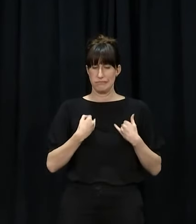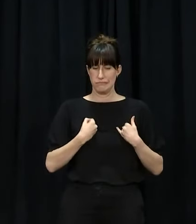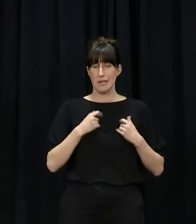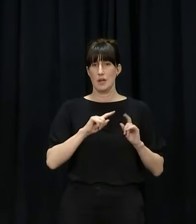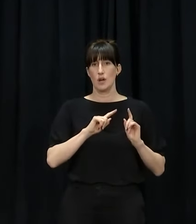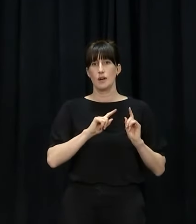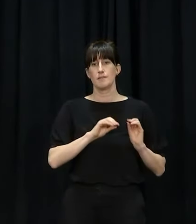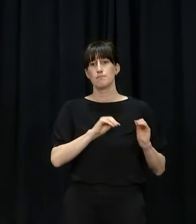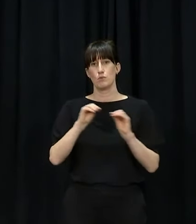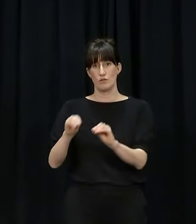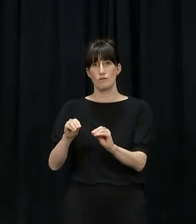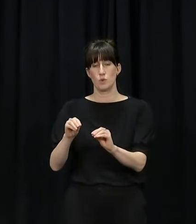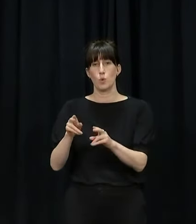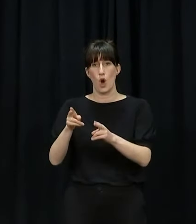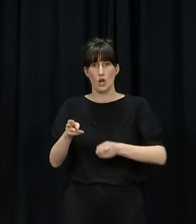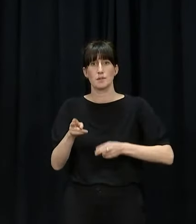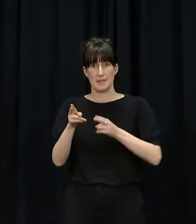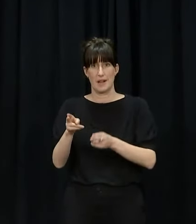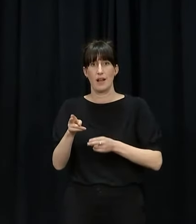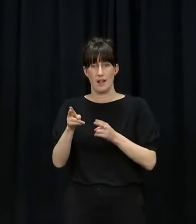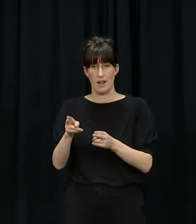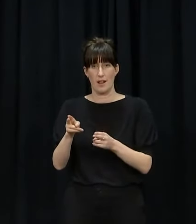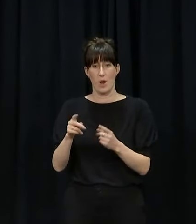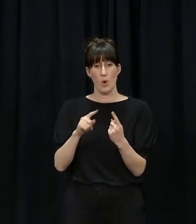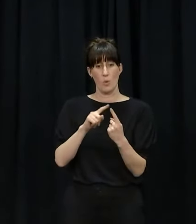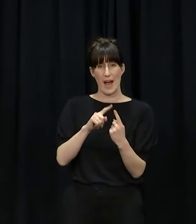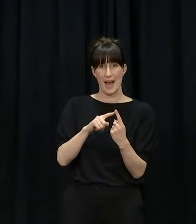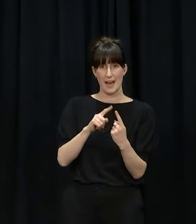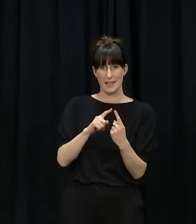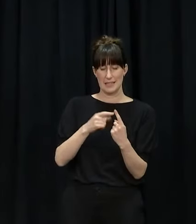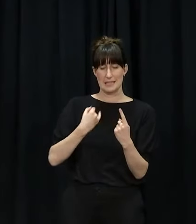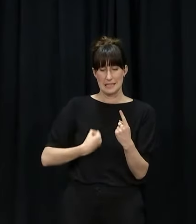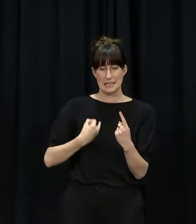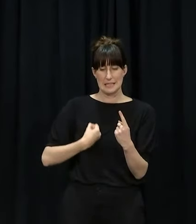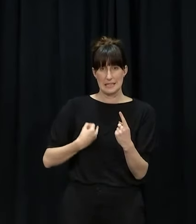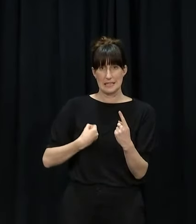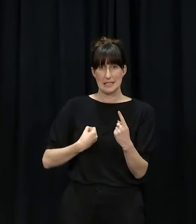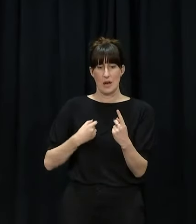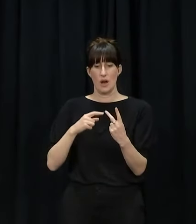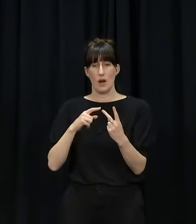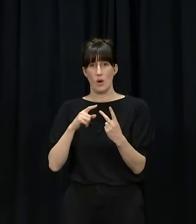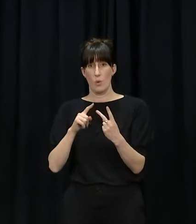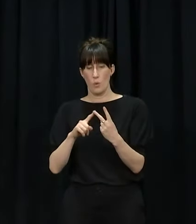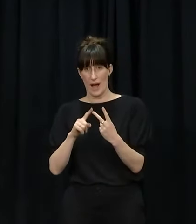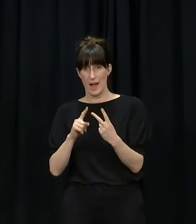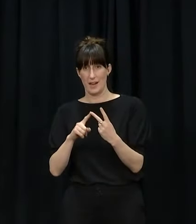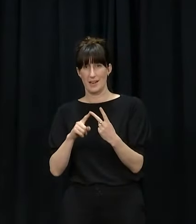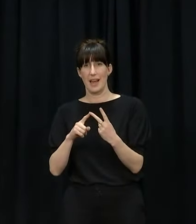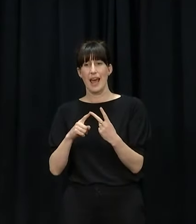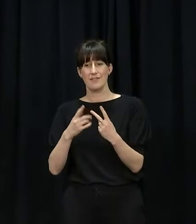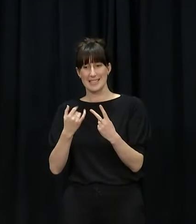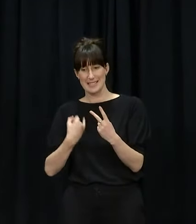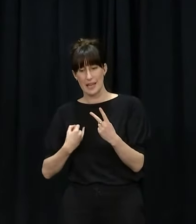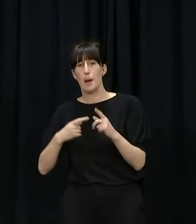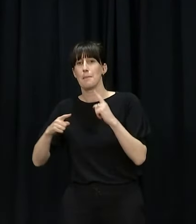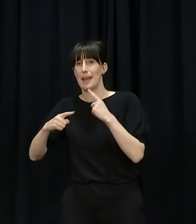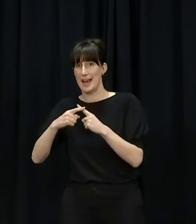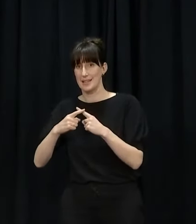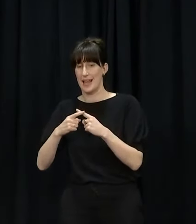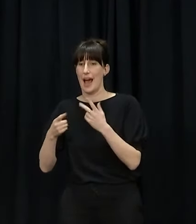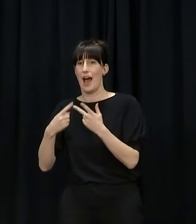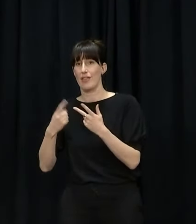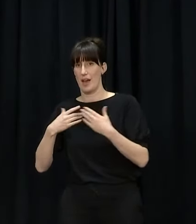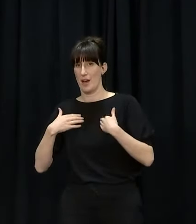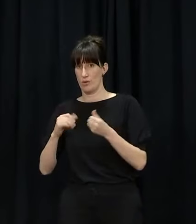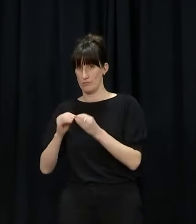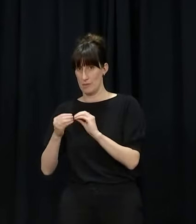is symptomatic and has underlying conditions. One of these people is in their 20s, the other is in their 40s. Both are in a stable